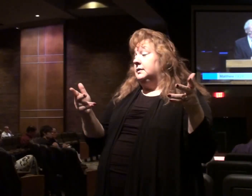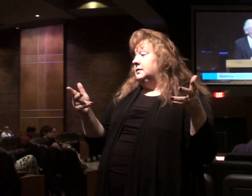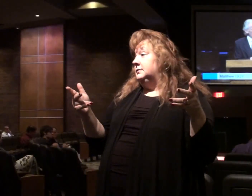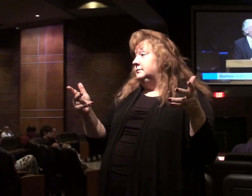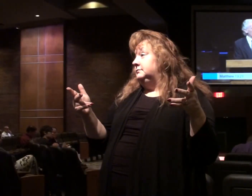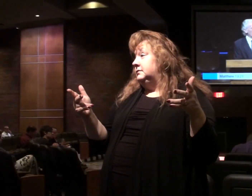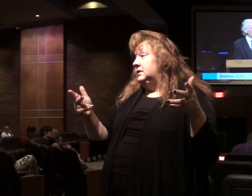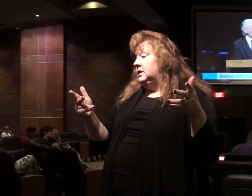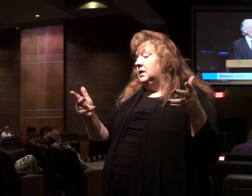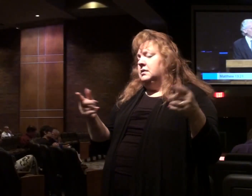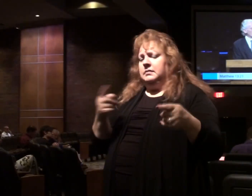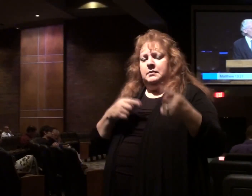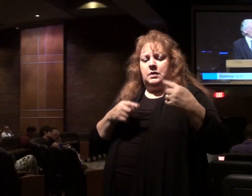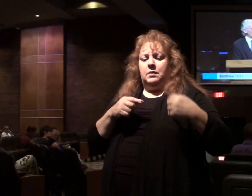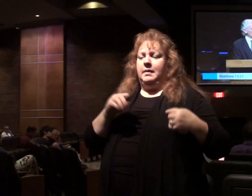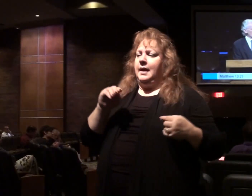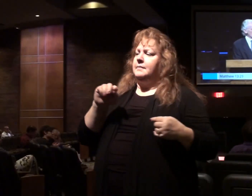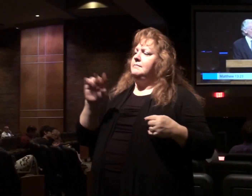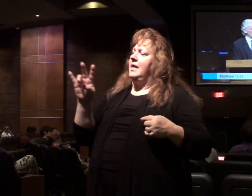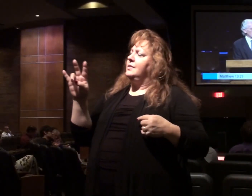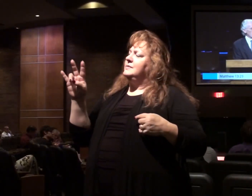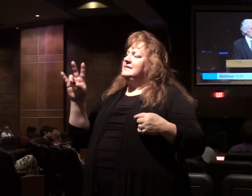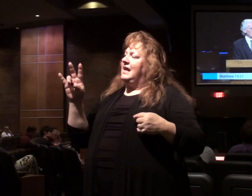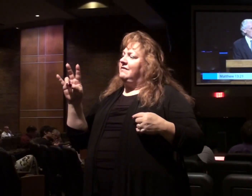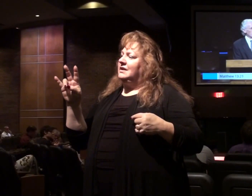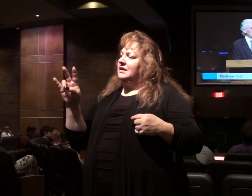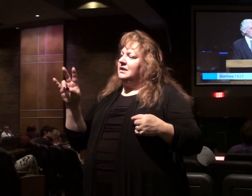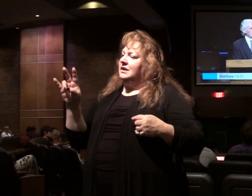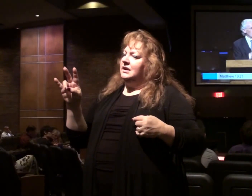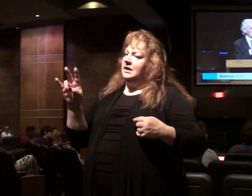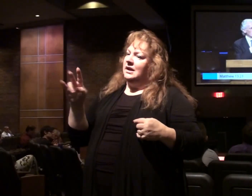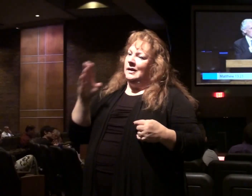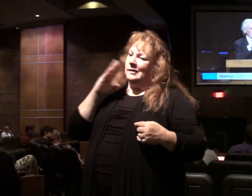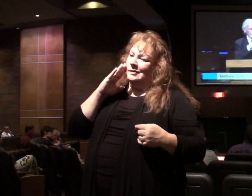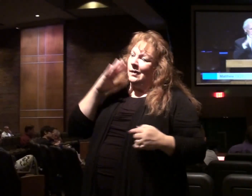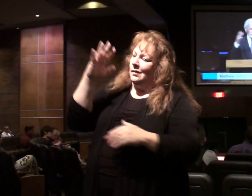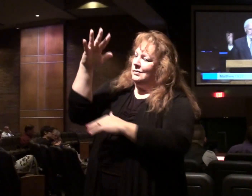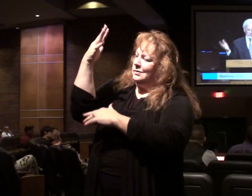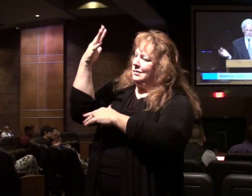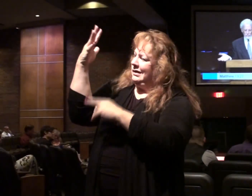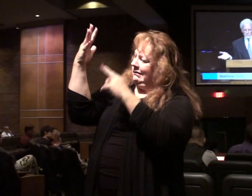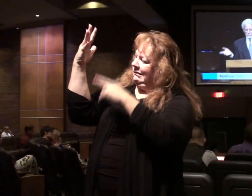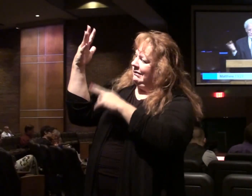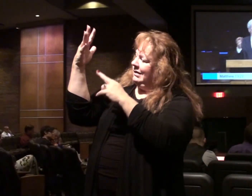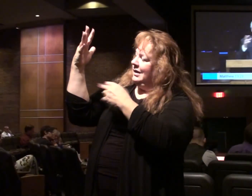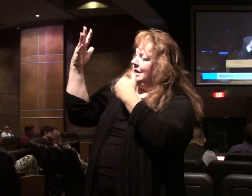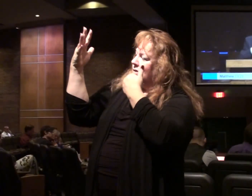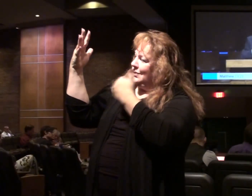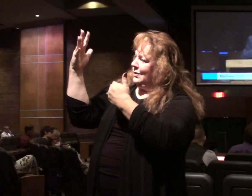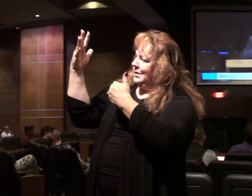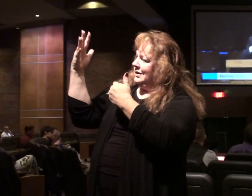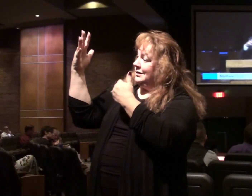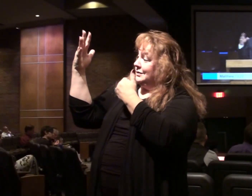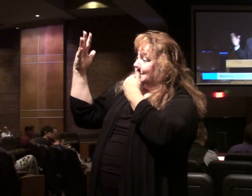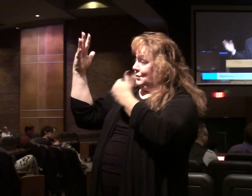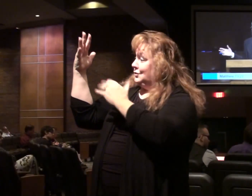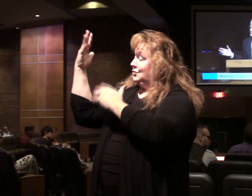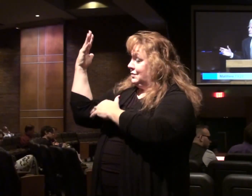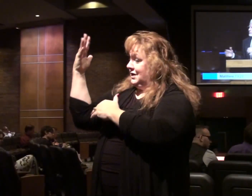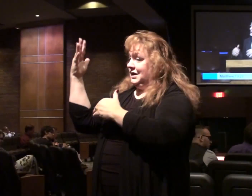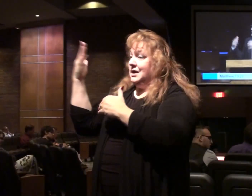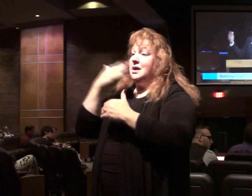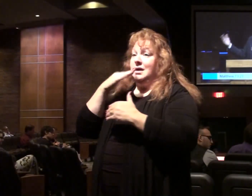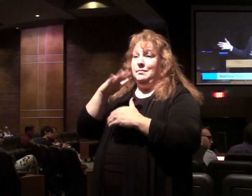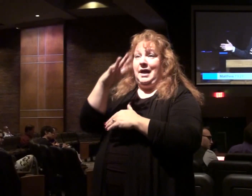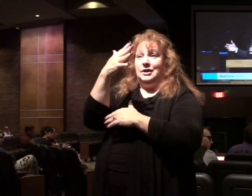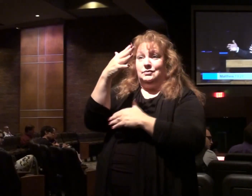You know, we could have gone back, Matthew 7, in the Sermon on the Mount again. You know a tree by its fruit. Every tree produces good fruit. Bad trees produce bad